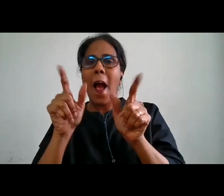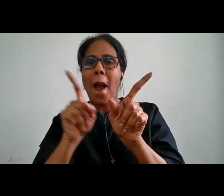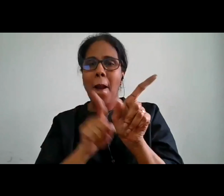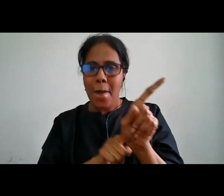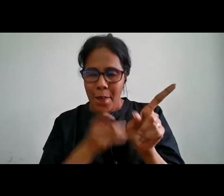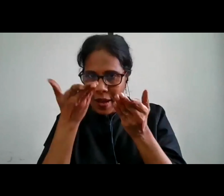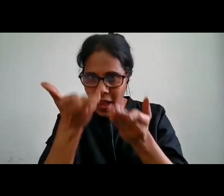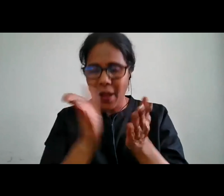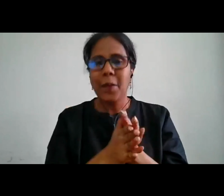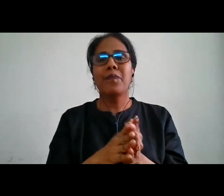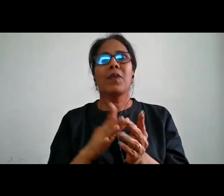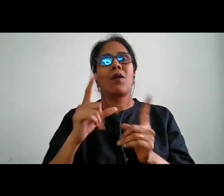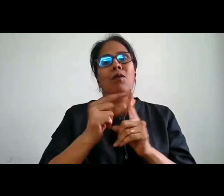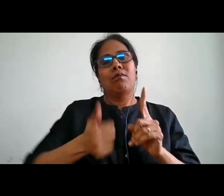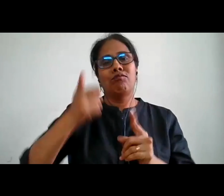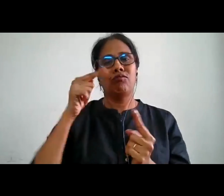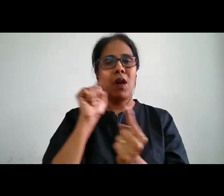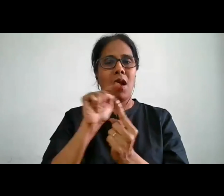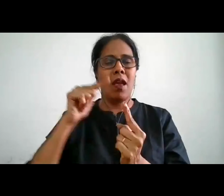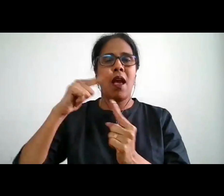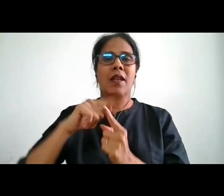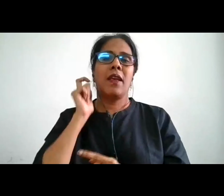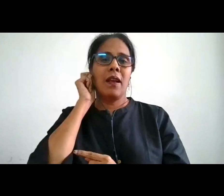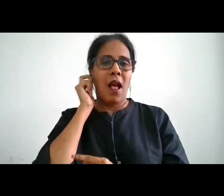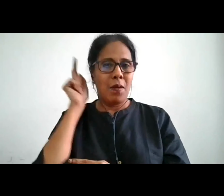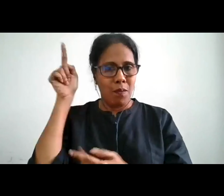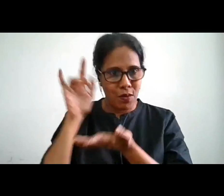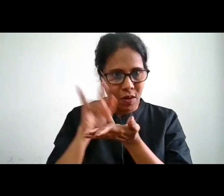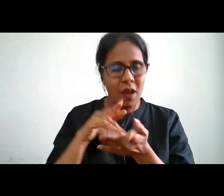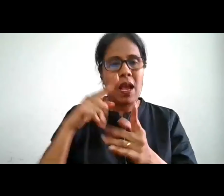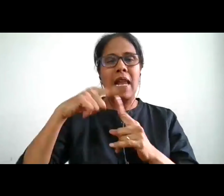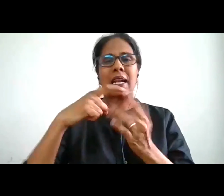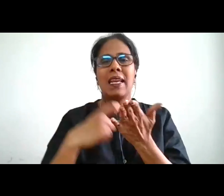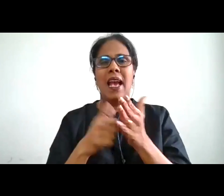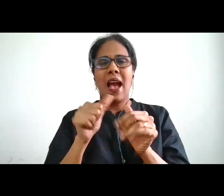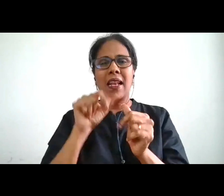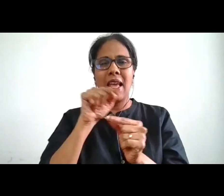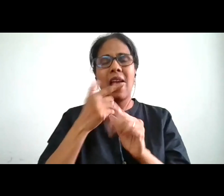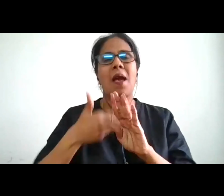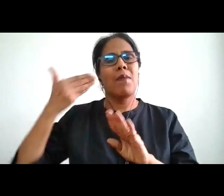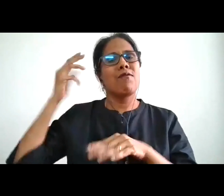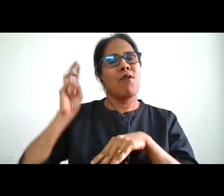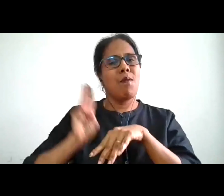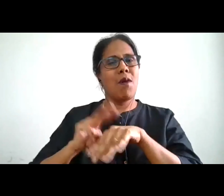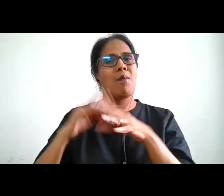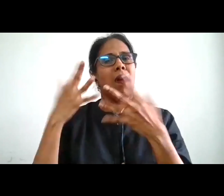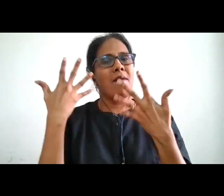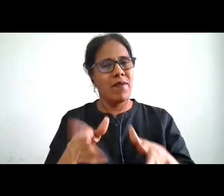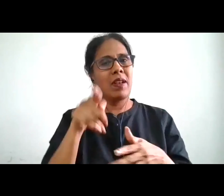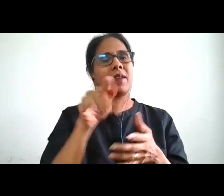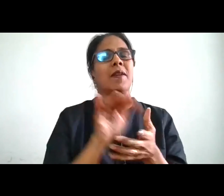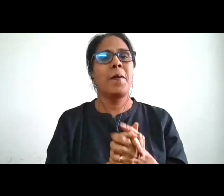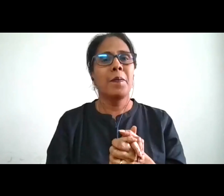Director IIT Kanpur, former member TRII and former Chairman TSDSI,